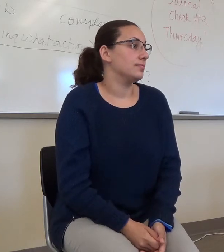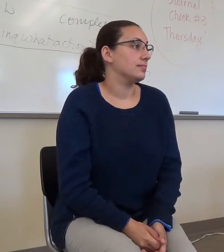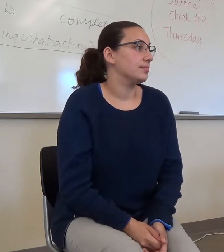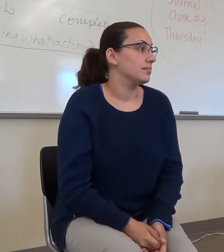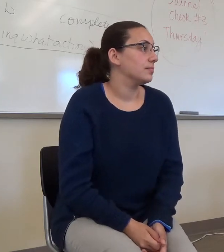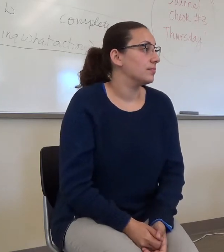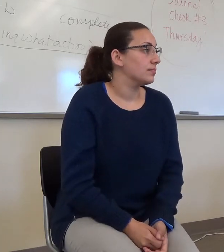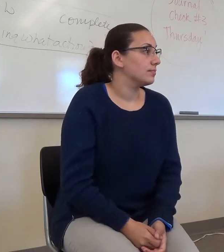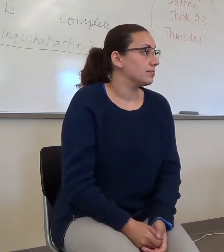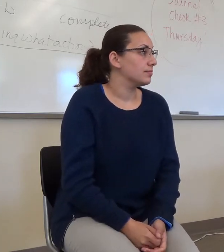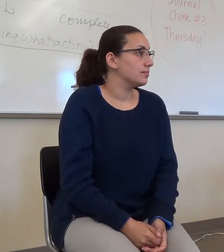So,